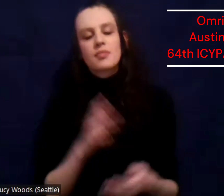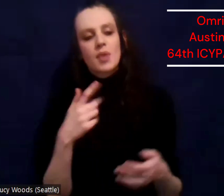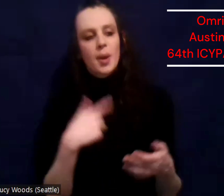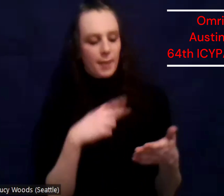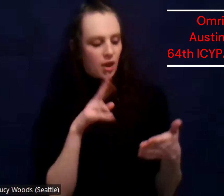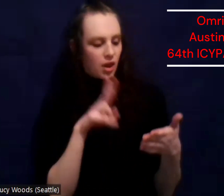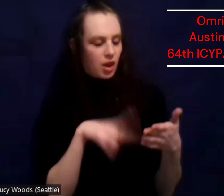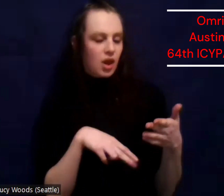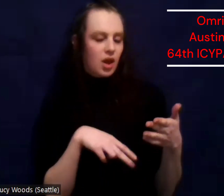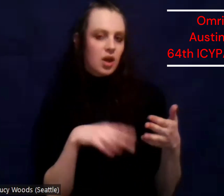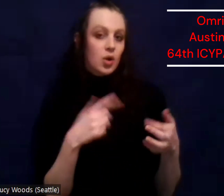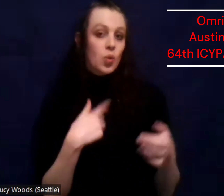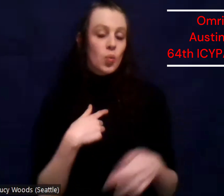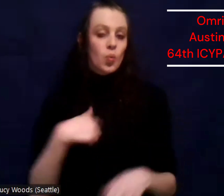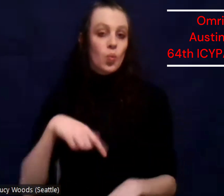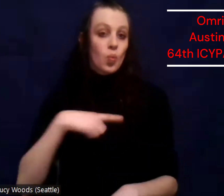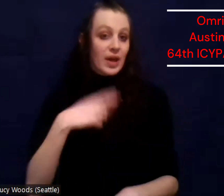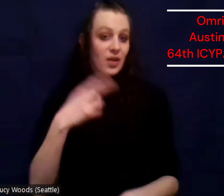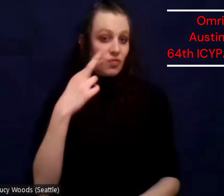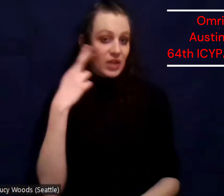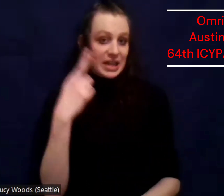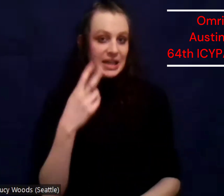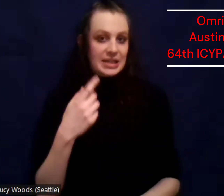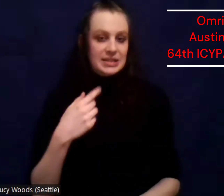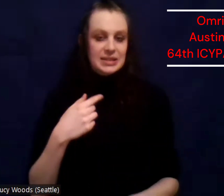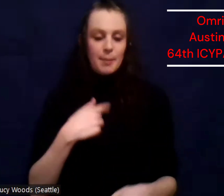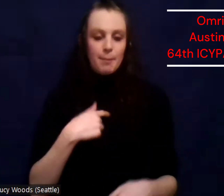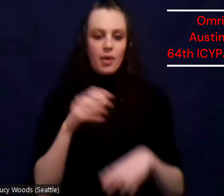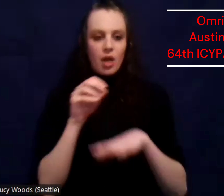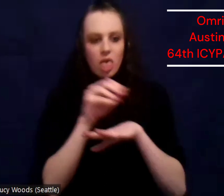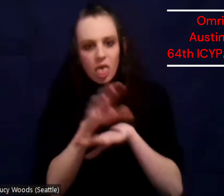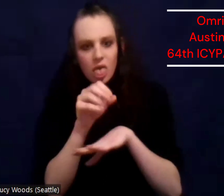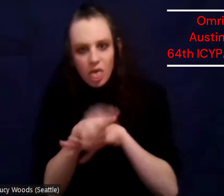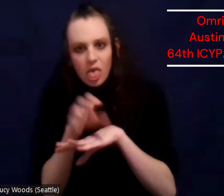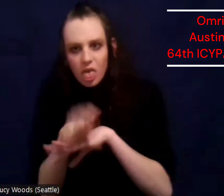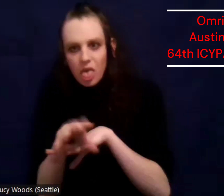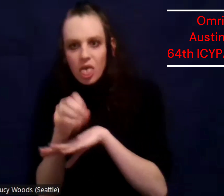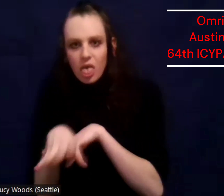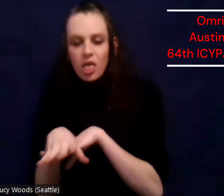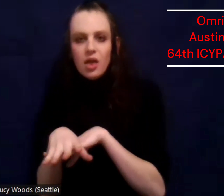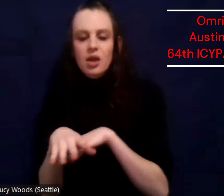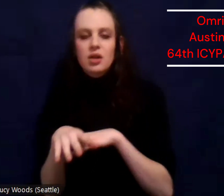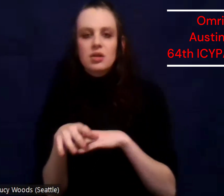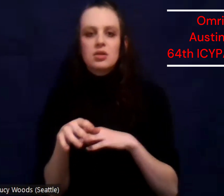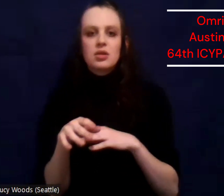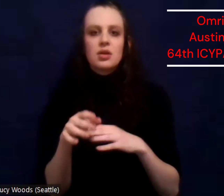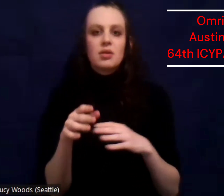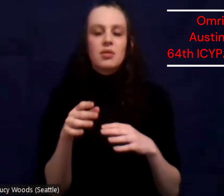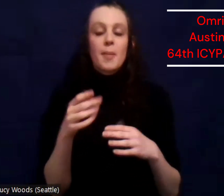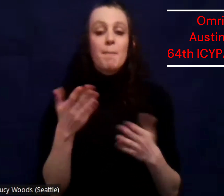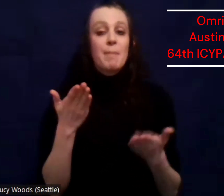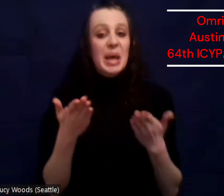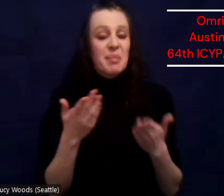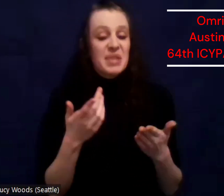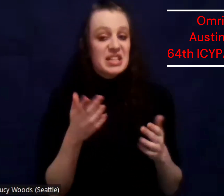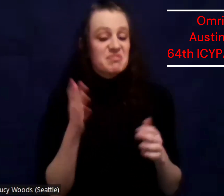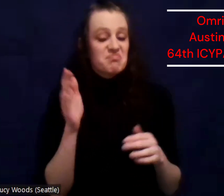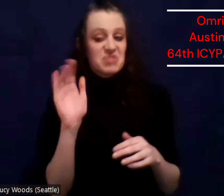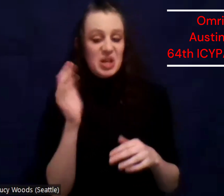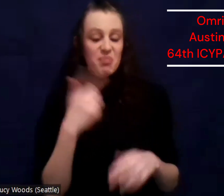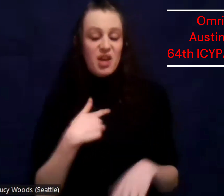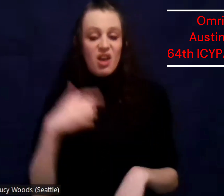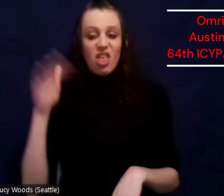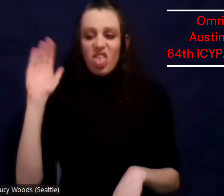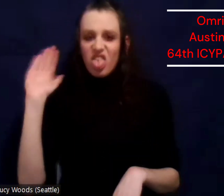we realize that we have been giving you much direction and advice. We may have seemed to lecture. If that